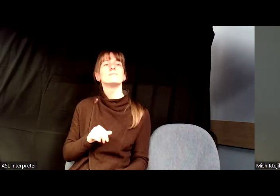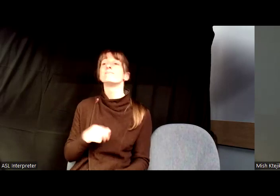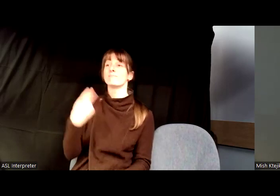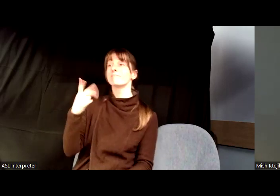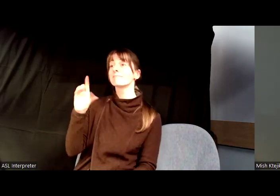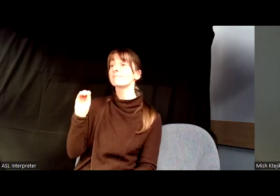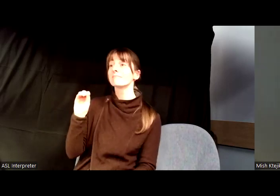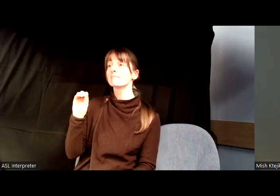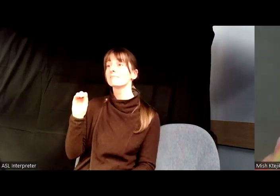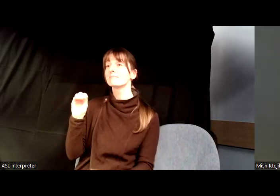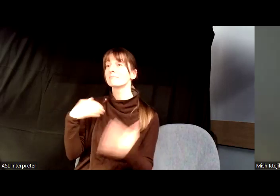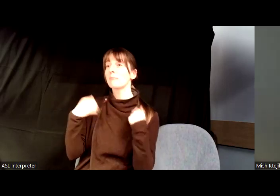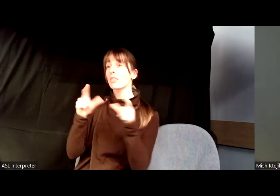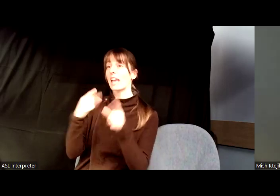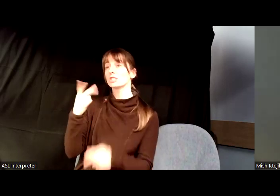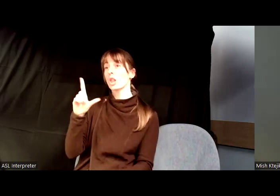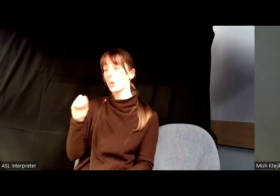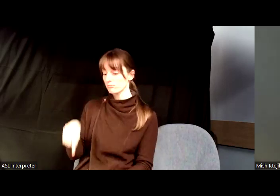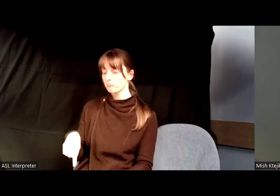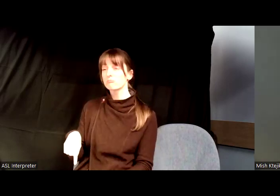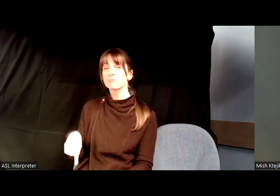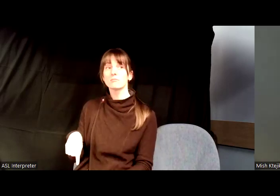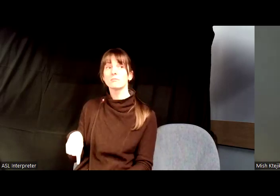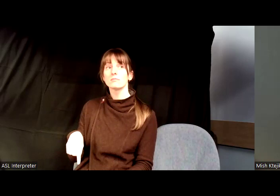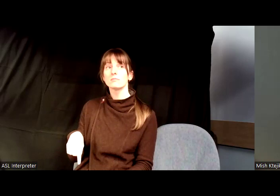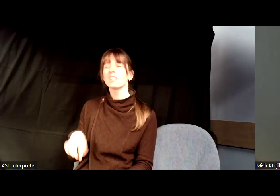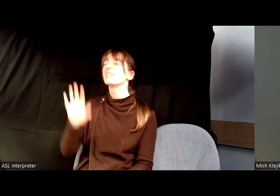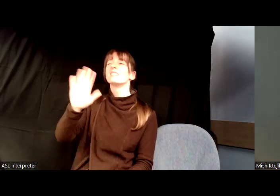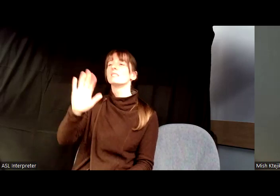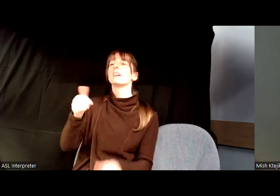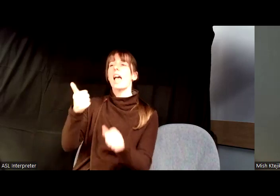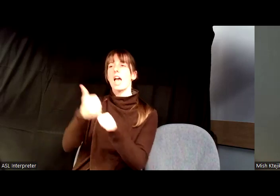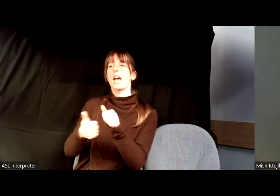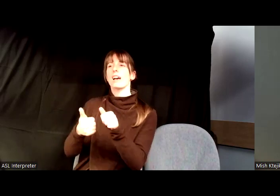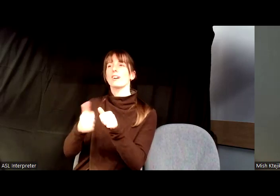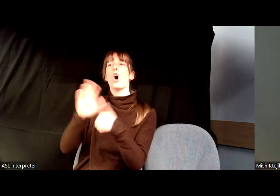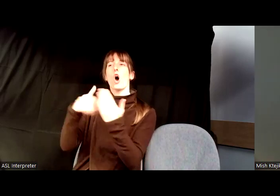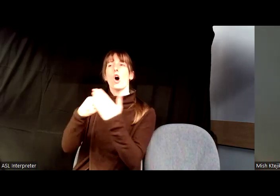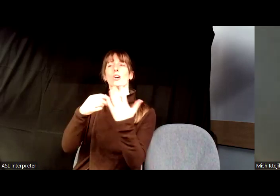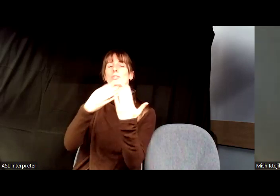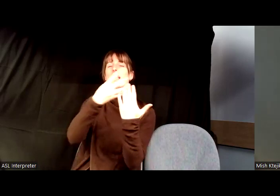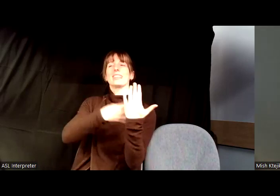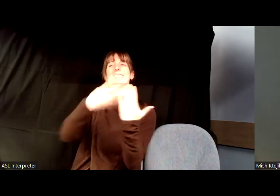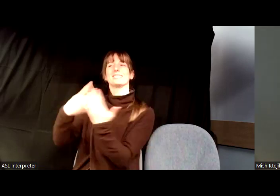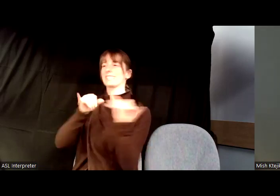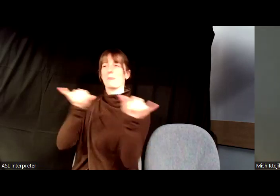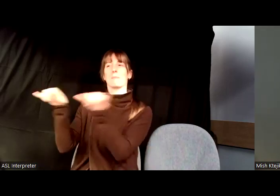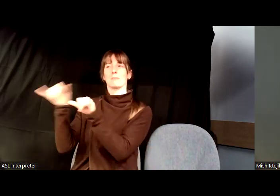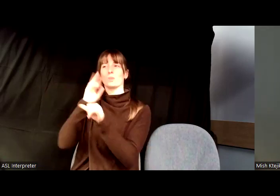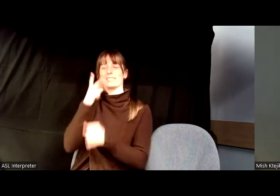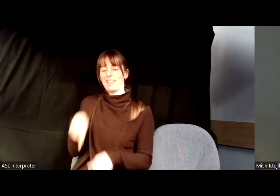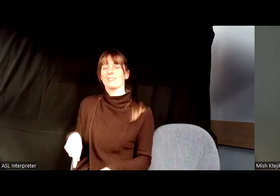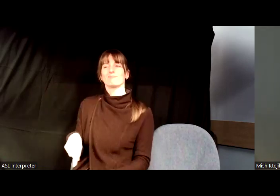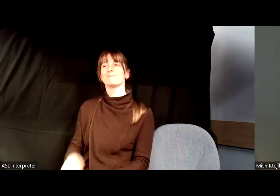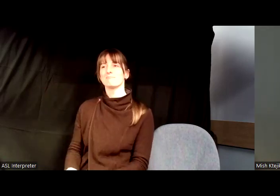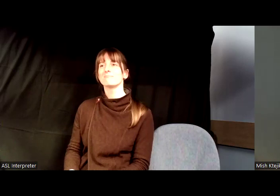licensing. That's not license. Okay, Yeah. You'll find that on everyone. I saw it on all of them, like. I mean, that's. Thank